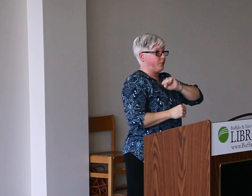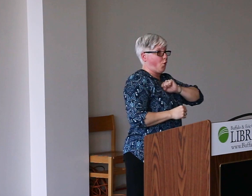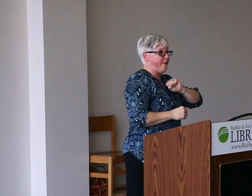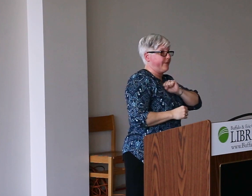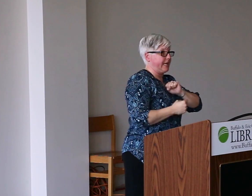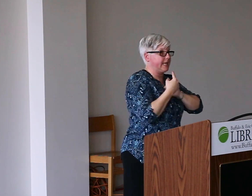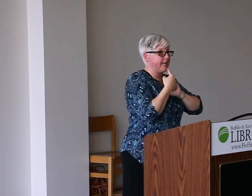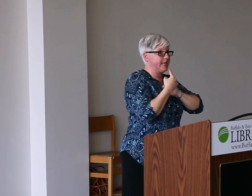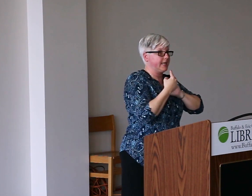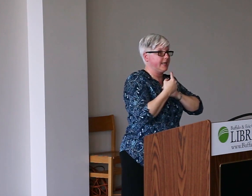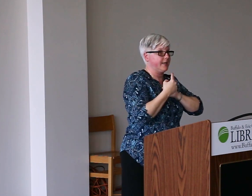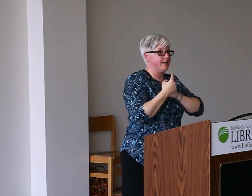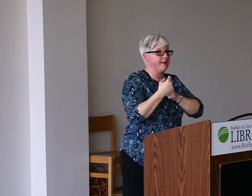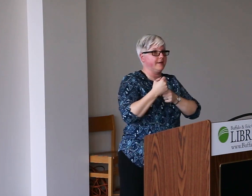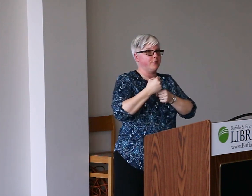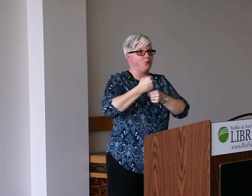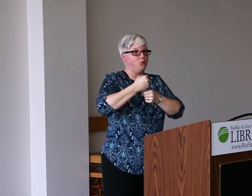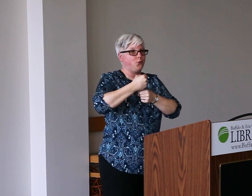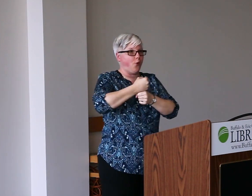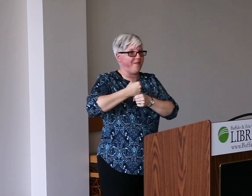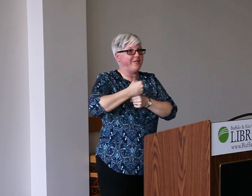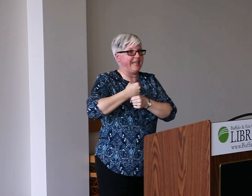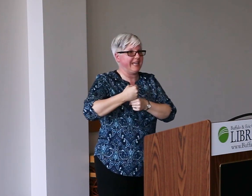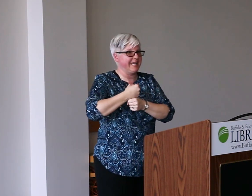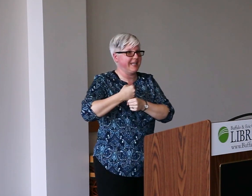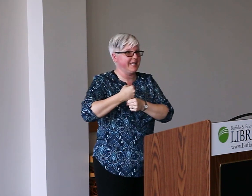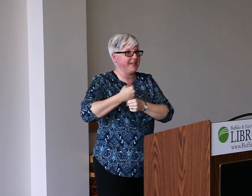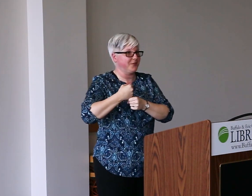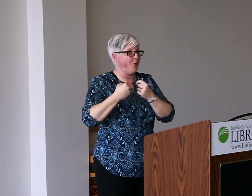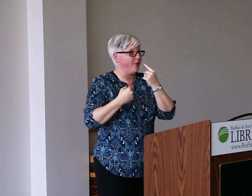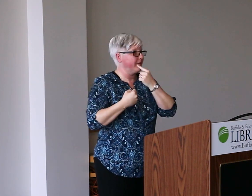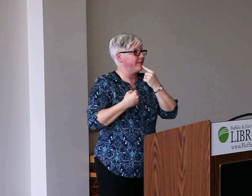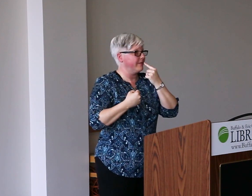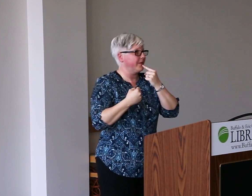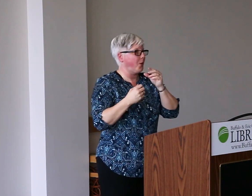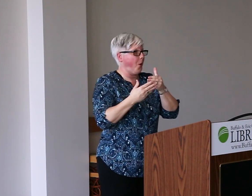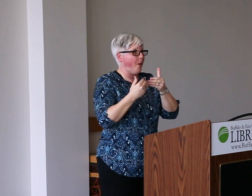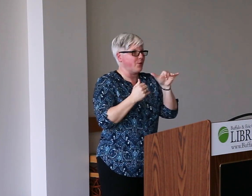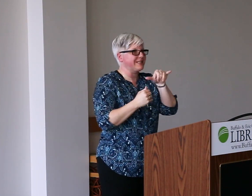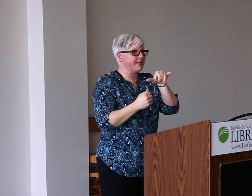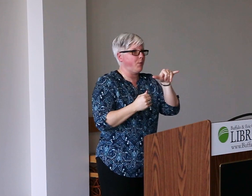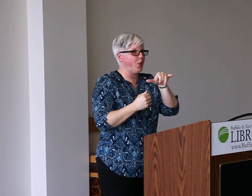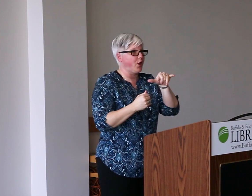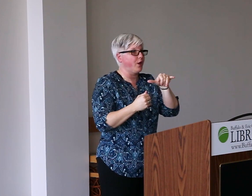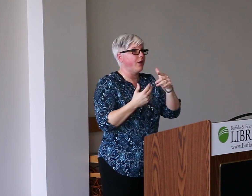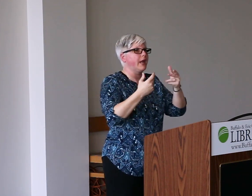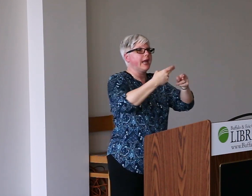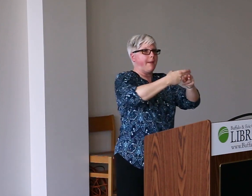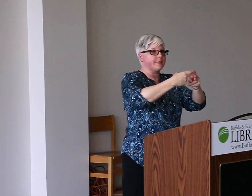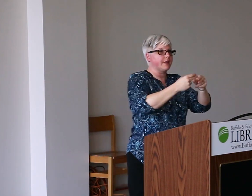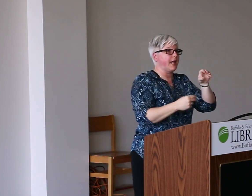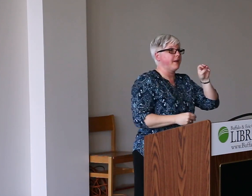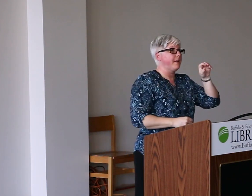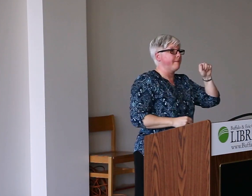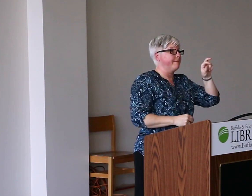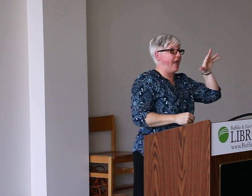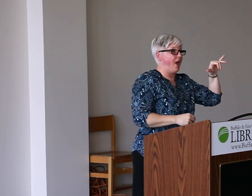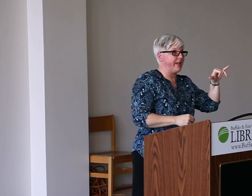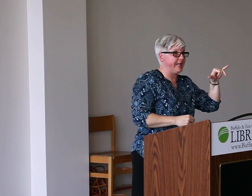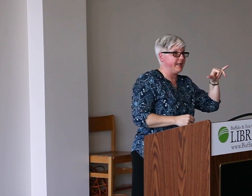example, coughing, coffee. You see it on the mouth, it looks almost the same. Names,